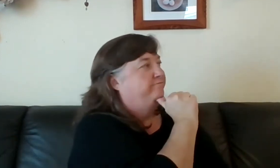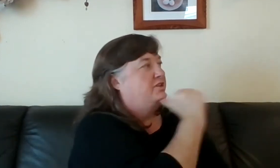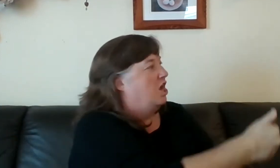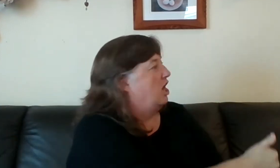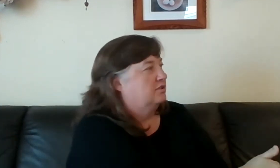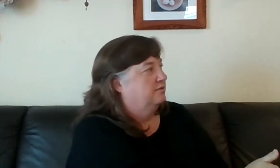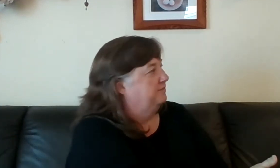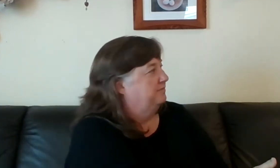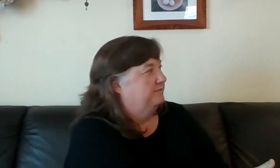Not.